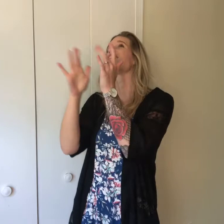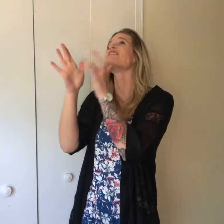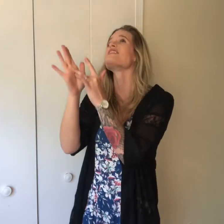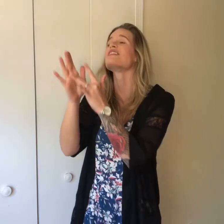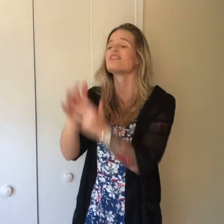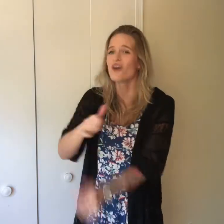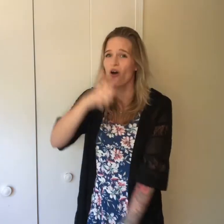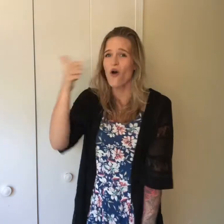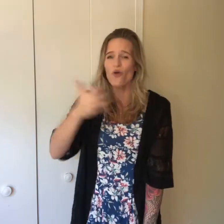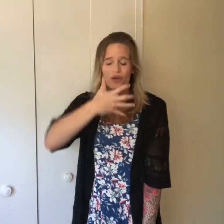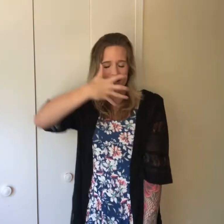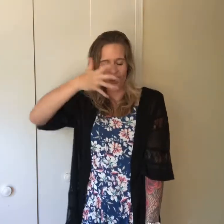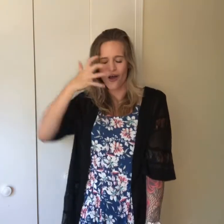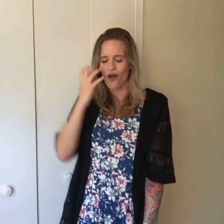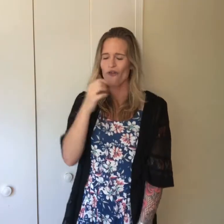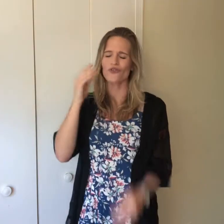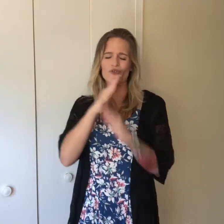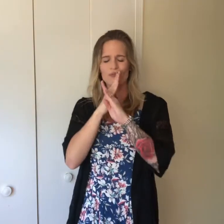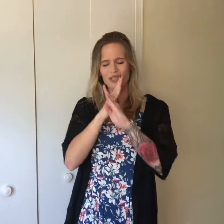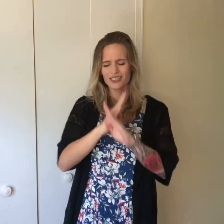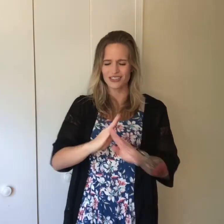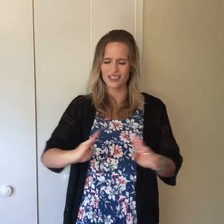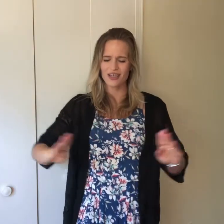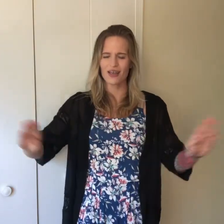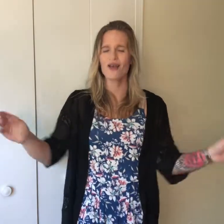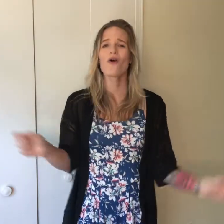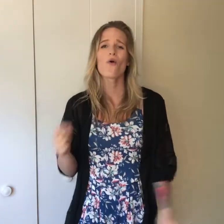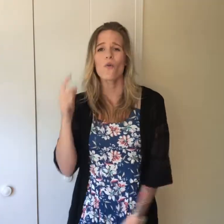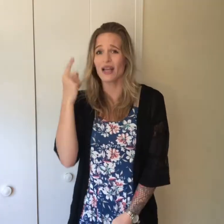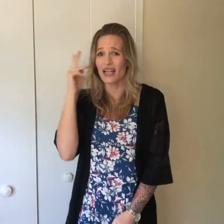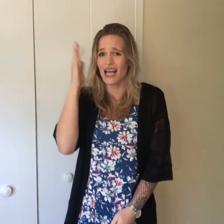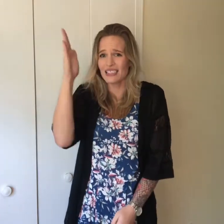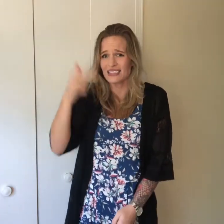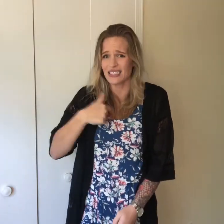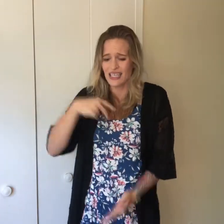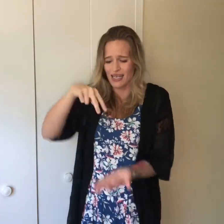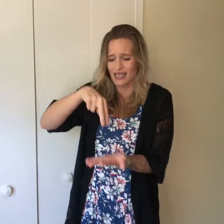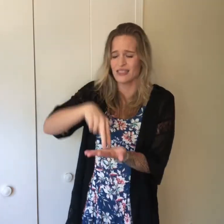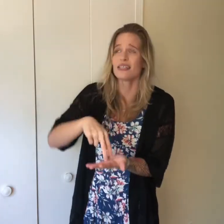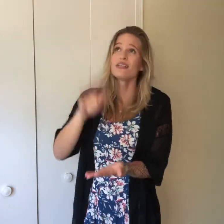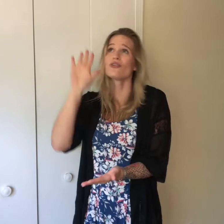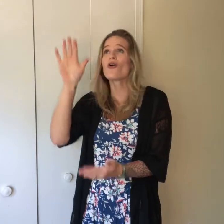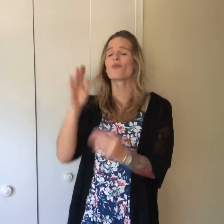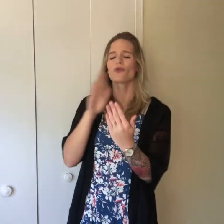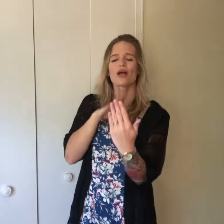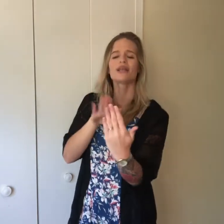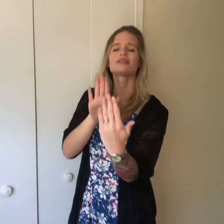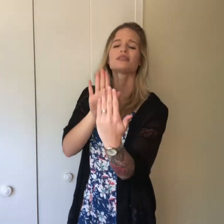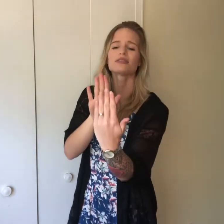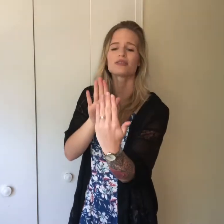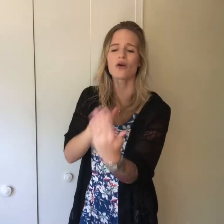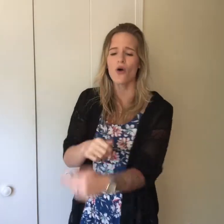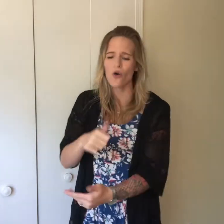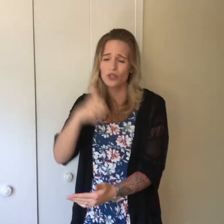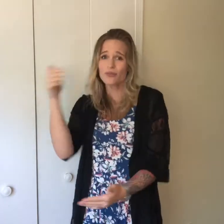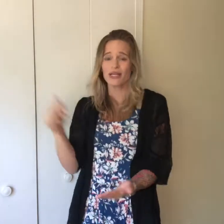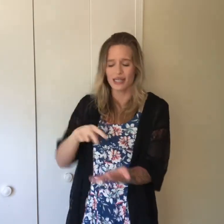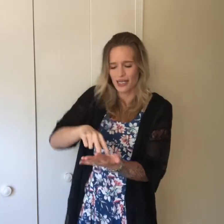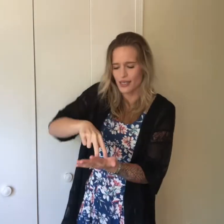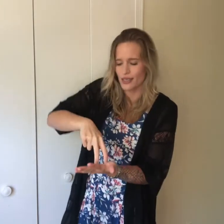Jesus, or in awe of you be still? Will I stand in your presence, or to my knees